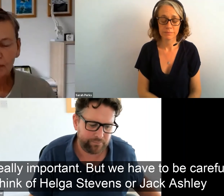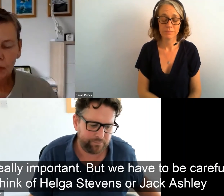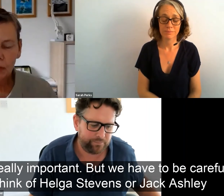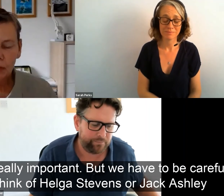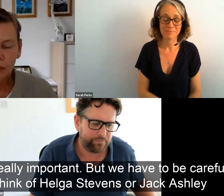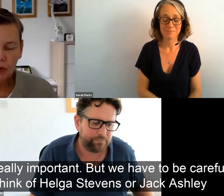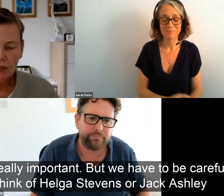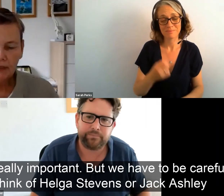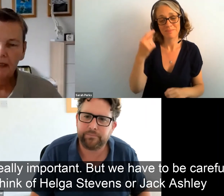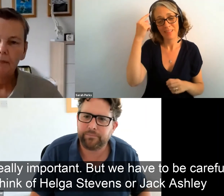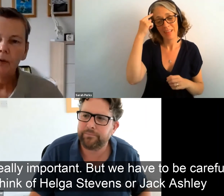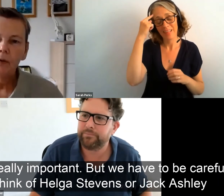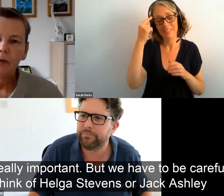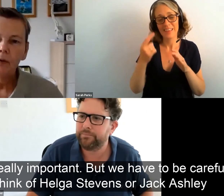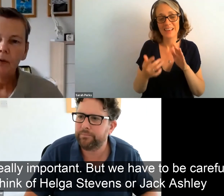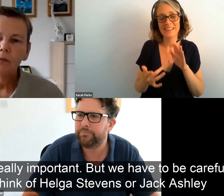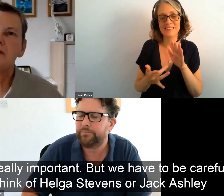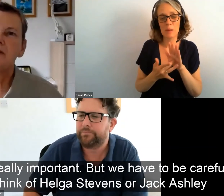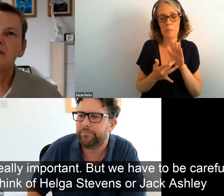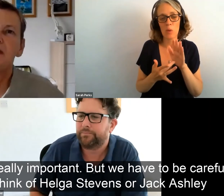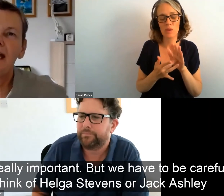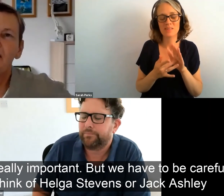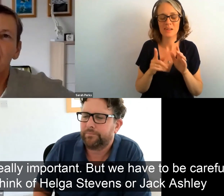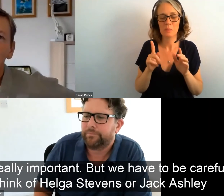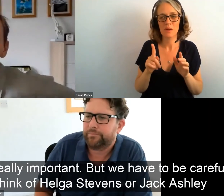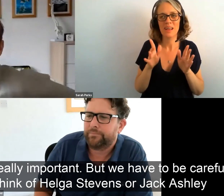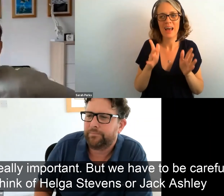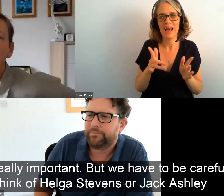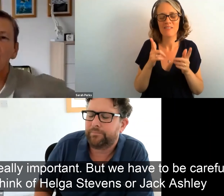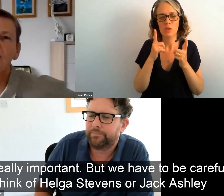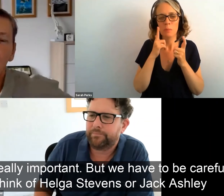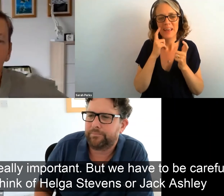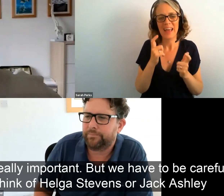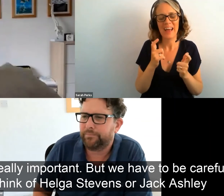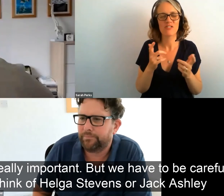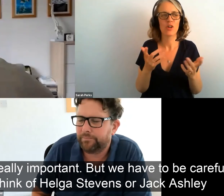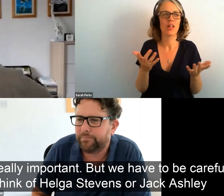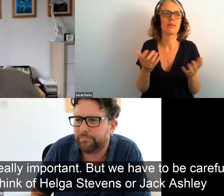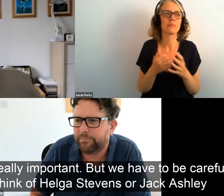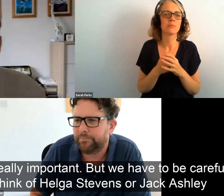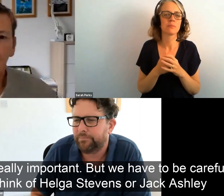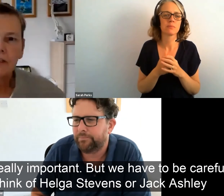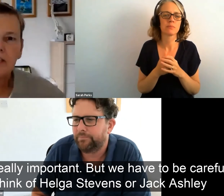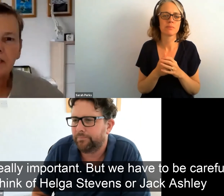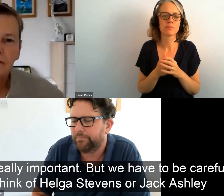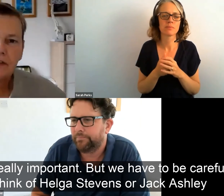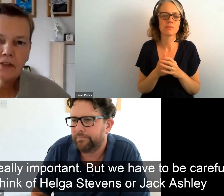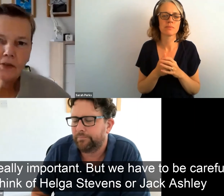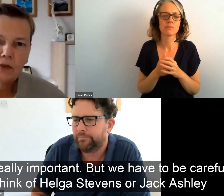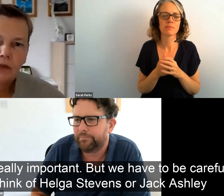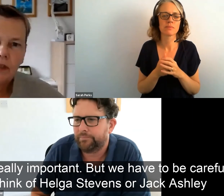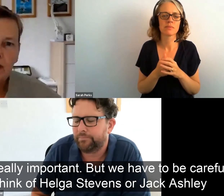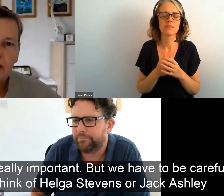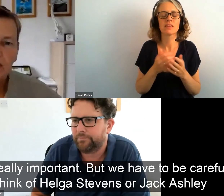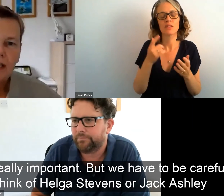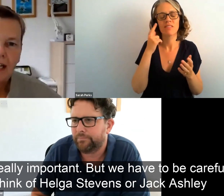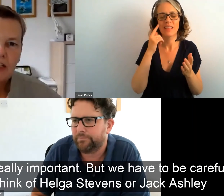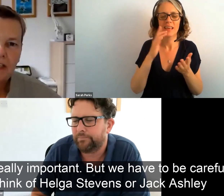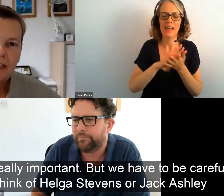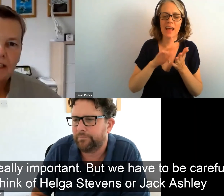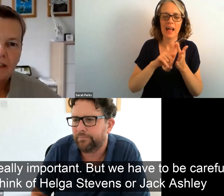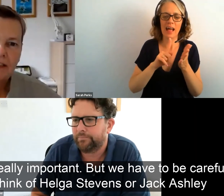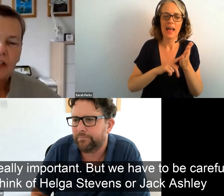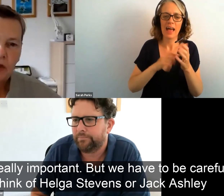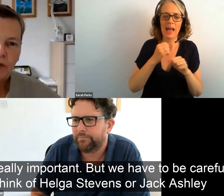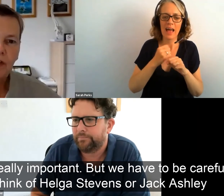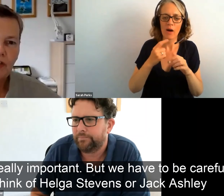really important, but we have to be careful. So if you think of Helga Stevens or